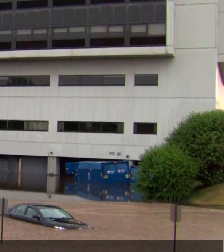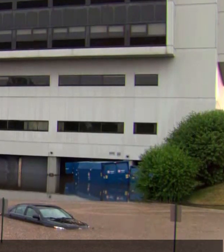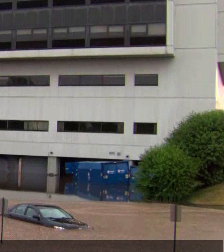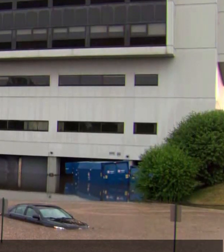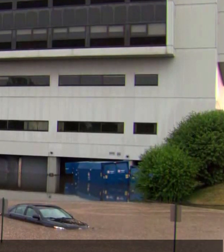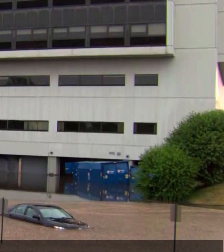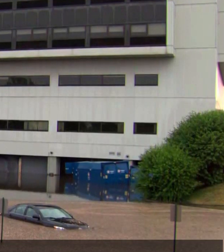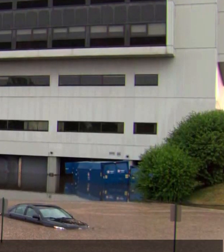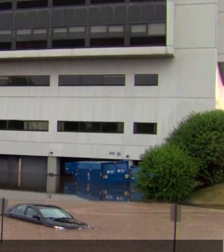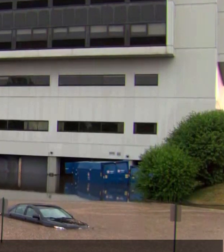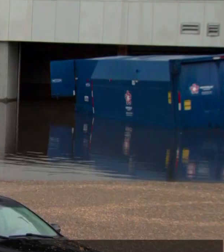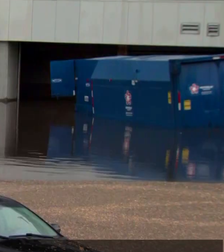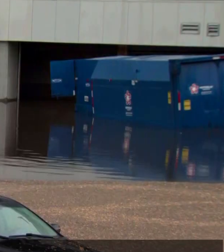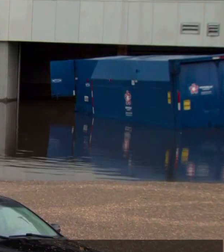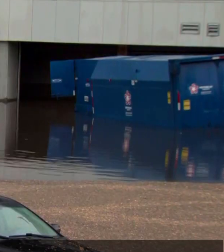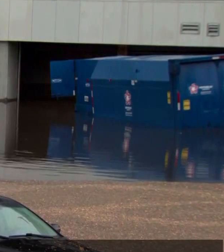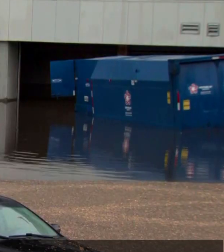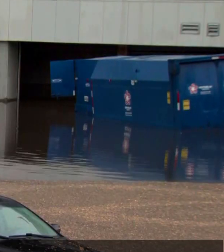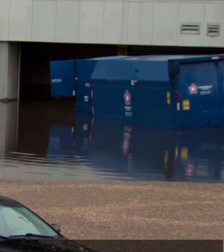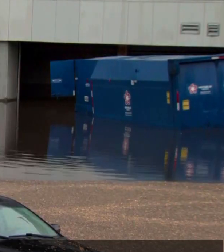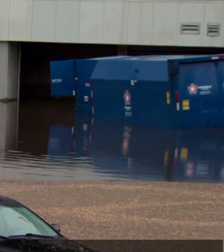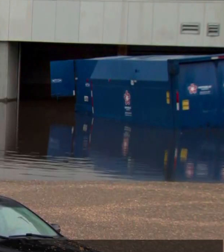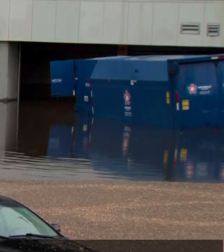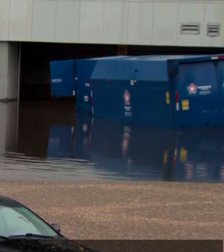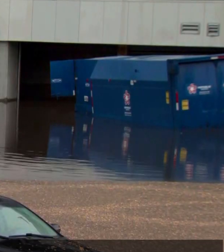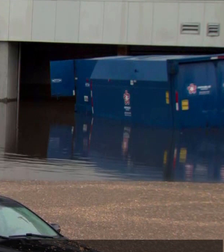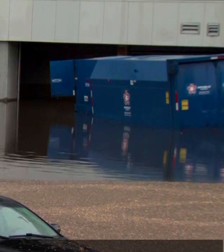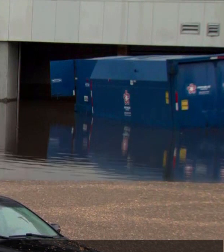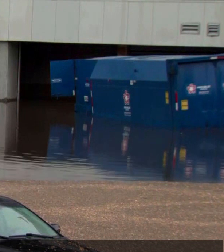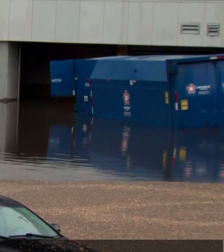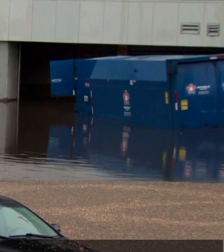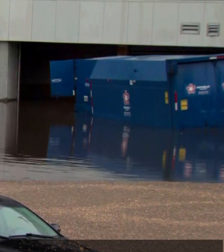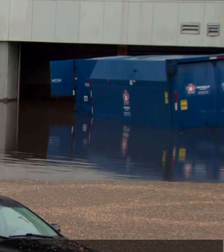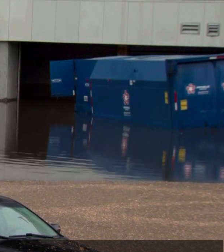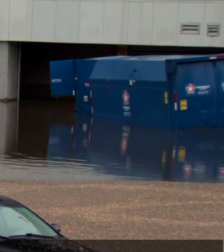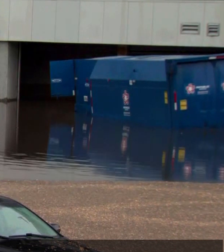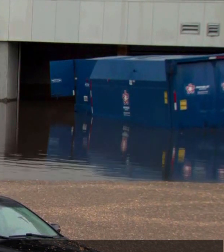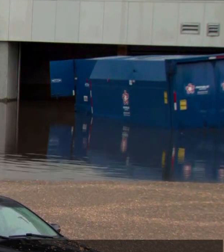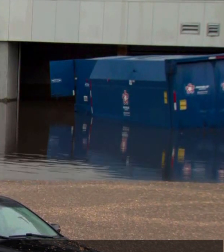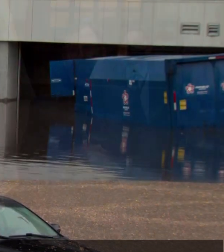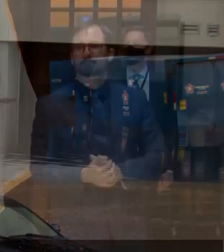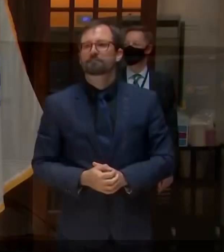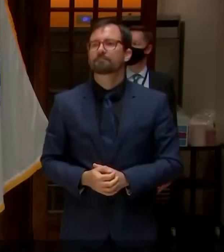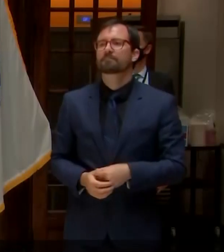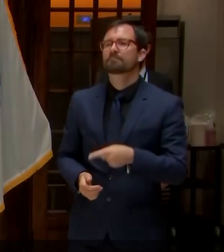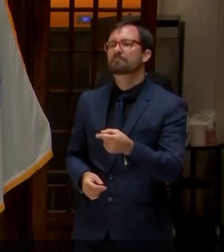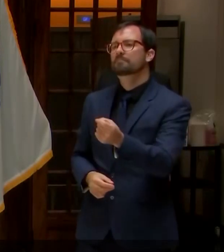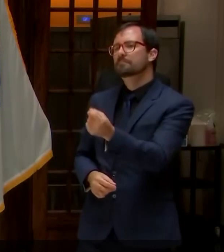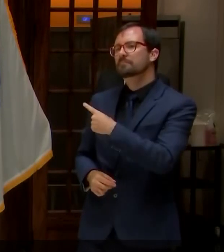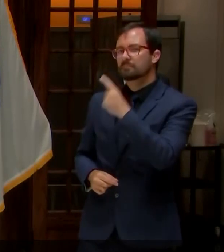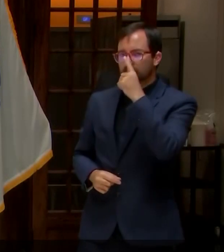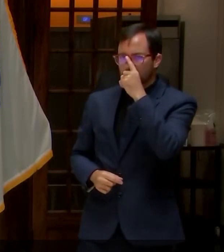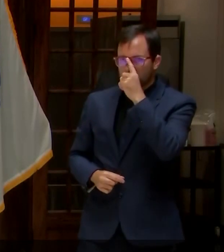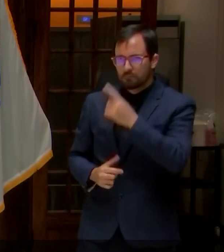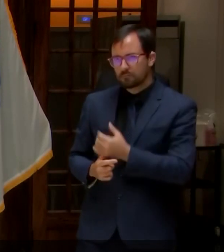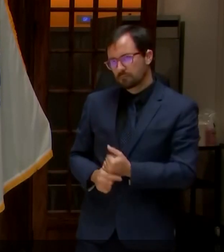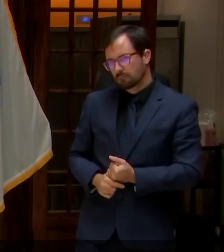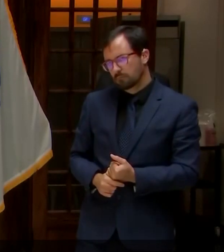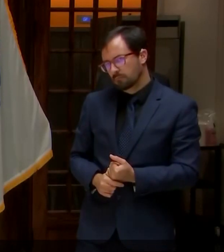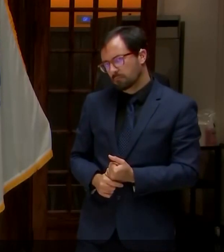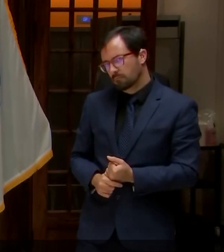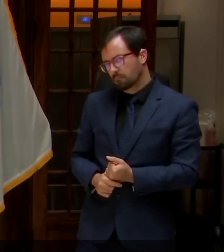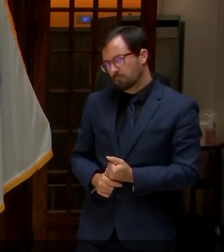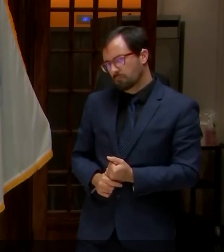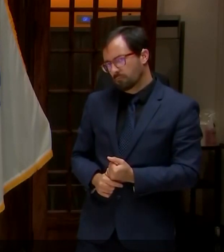this timeline on the reopening of Norwood Hospital after that flooding? We're hearing it could be up to a year that it's closed, impacting not only Norwood